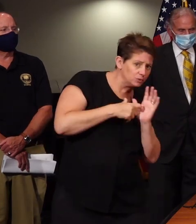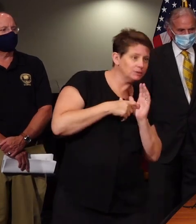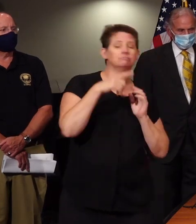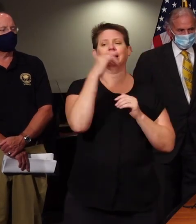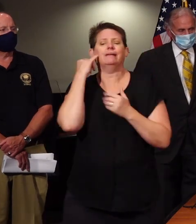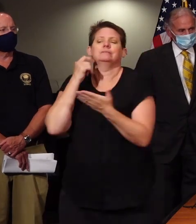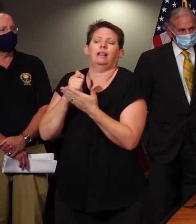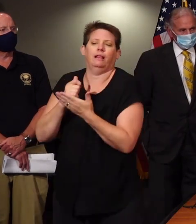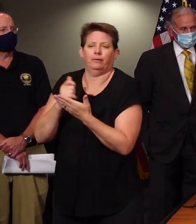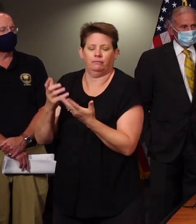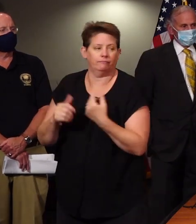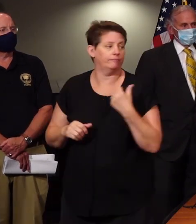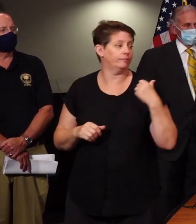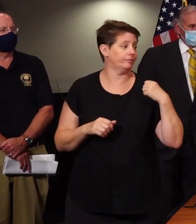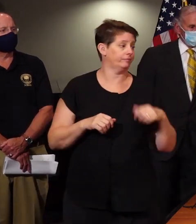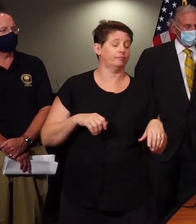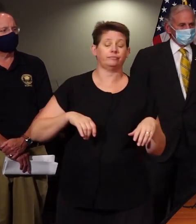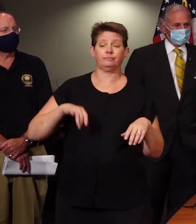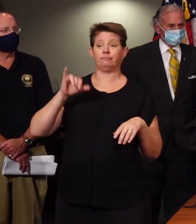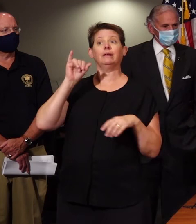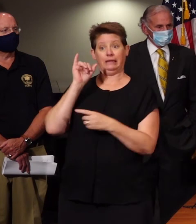good. Well, if they're widely